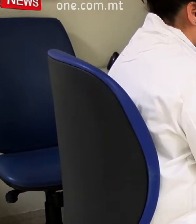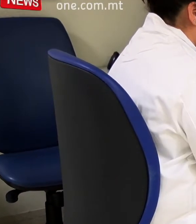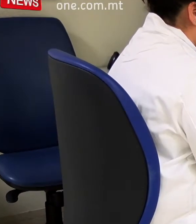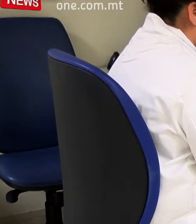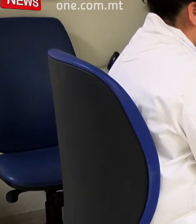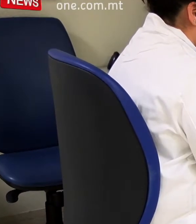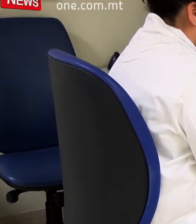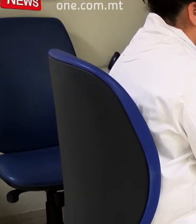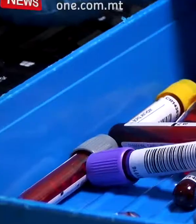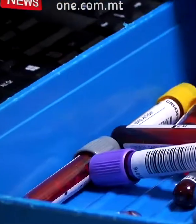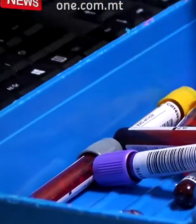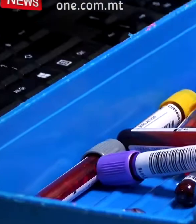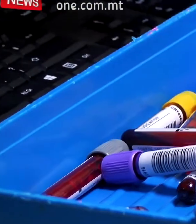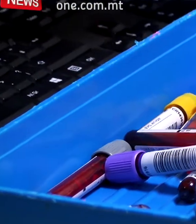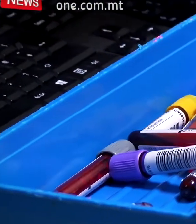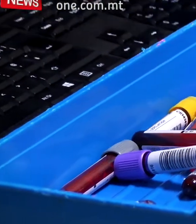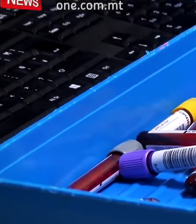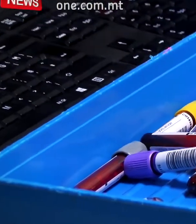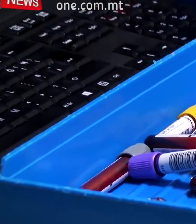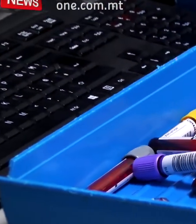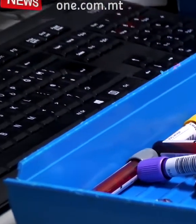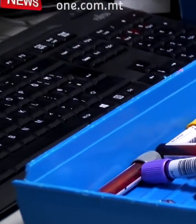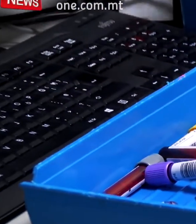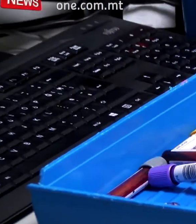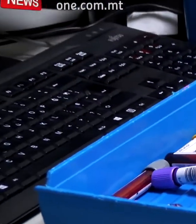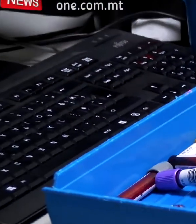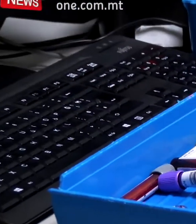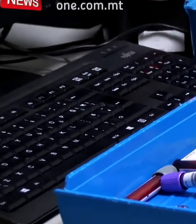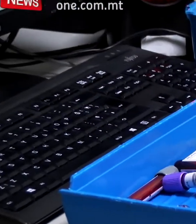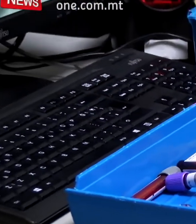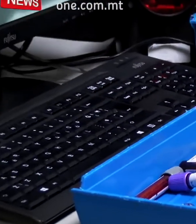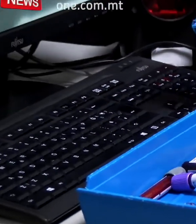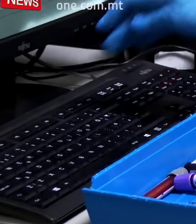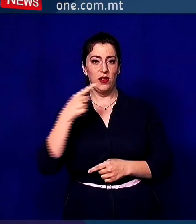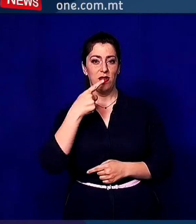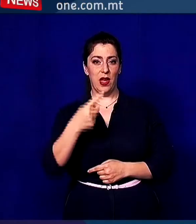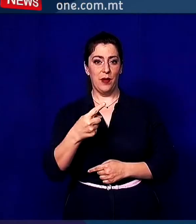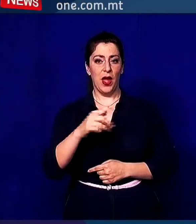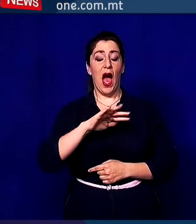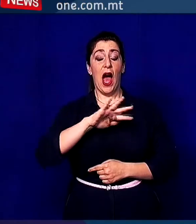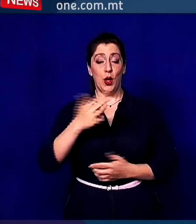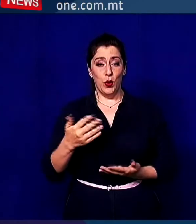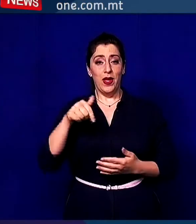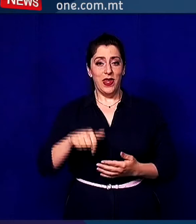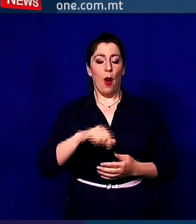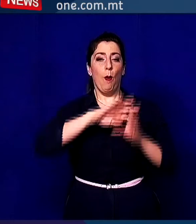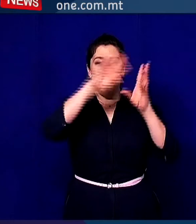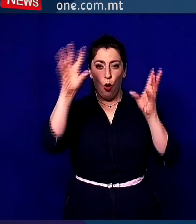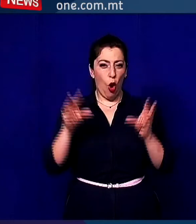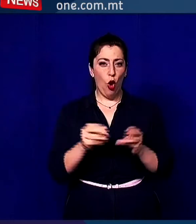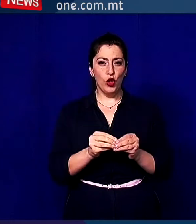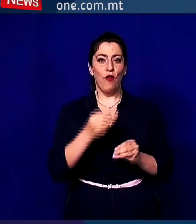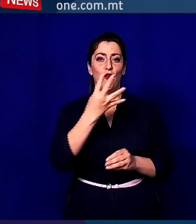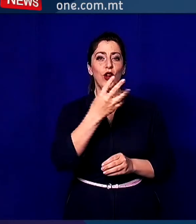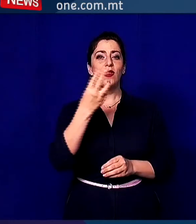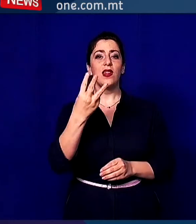Huwa ma kellu l-ebda sintomi u nqabad pożittiv minn eżaminar li qed isir mill-awtoritajiet tas-saħħa. Il-Professur Gauci qalet li Maltija ta'